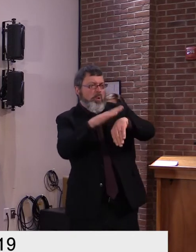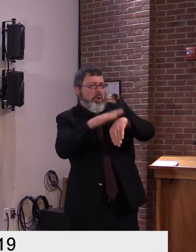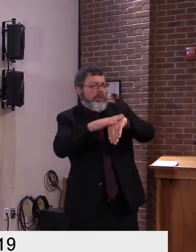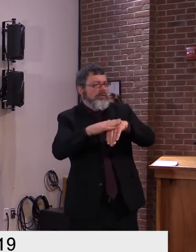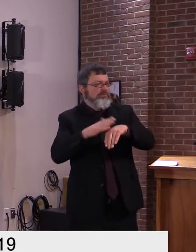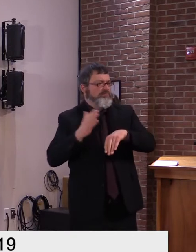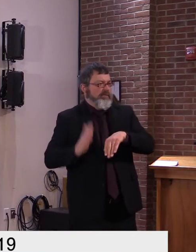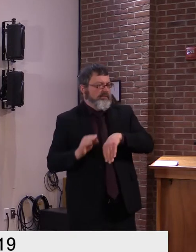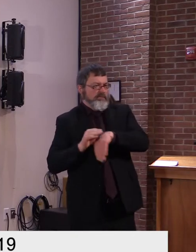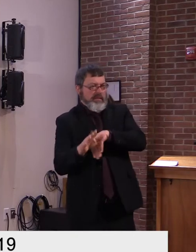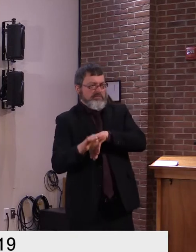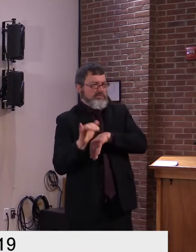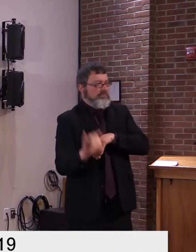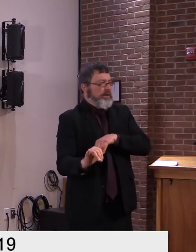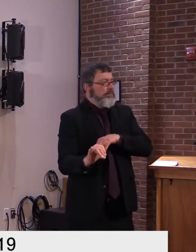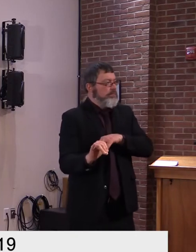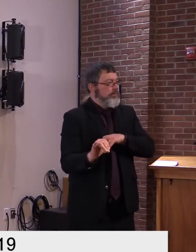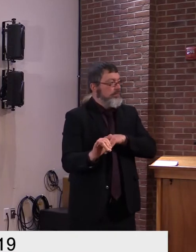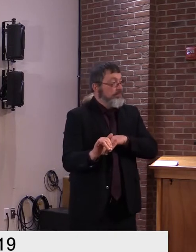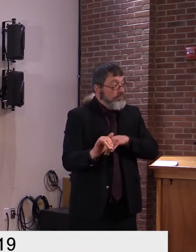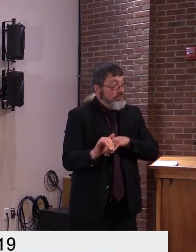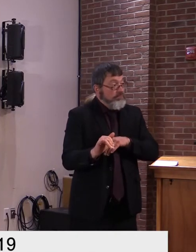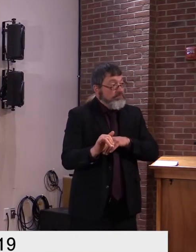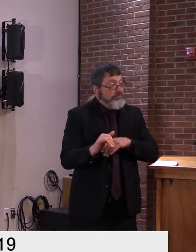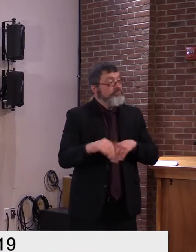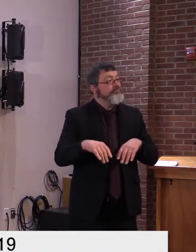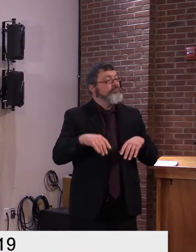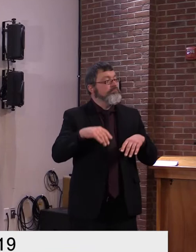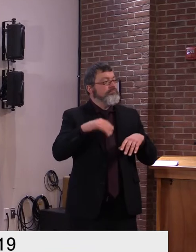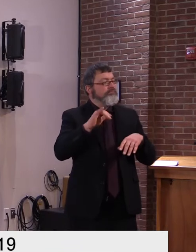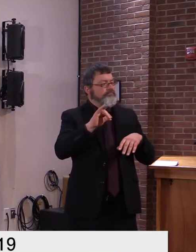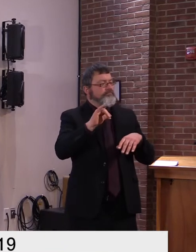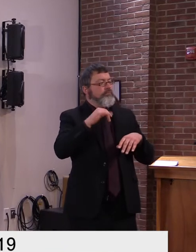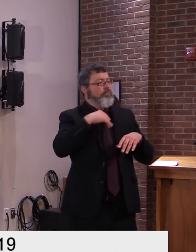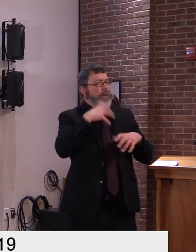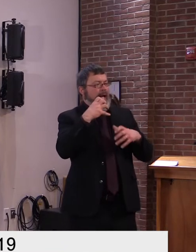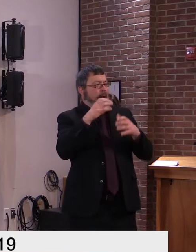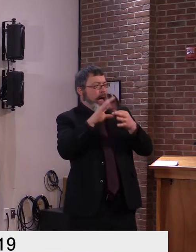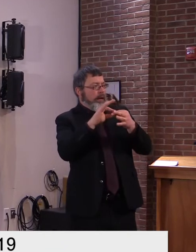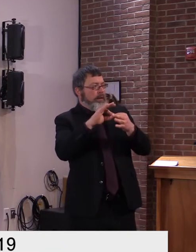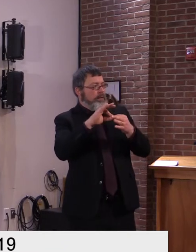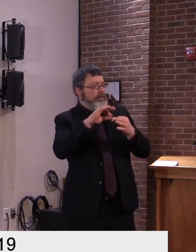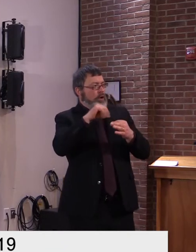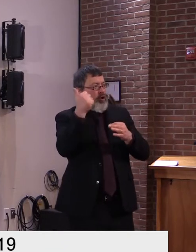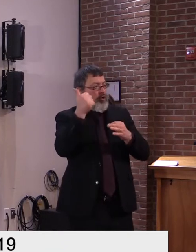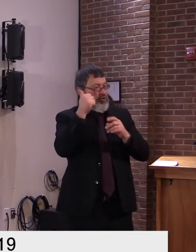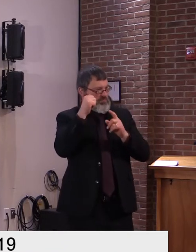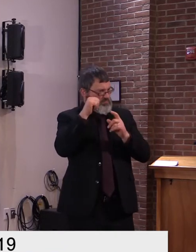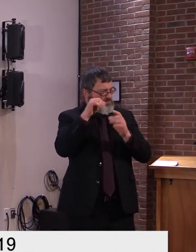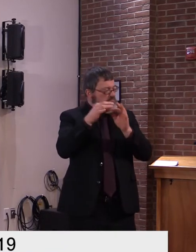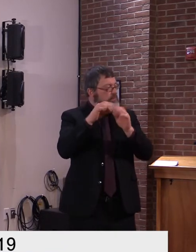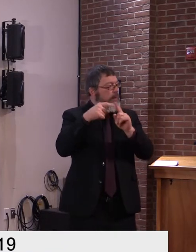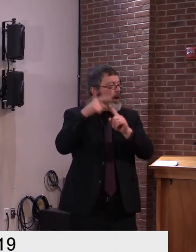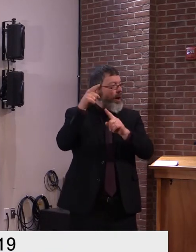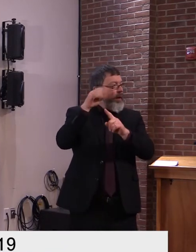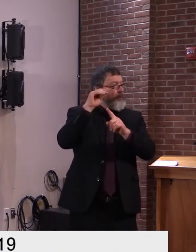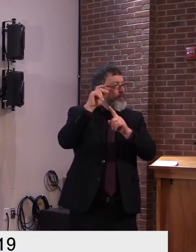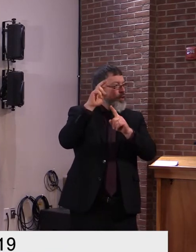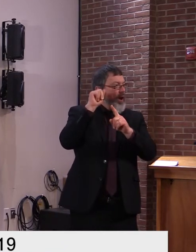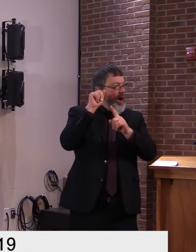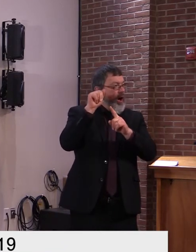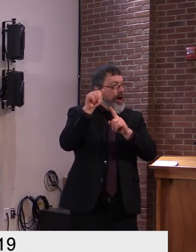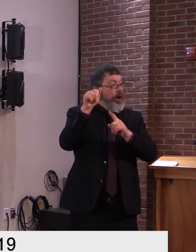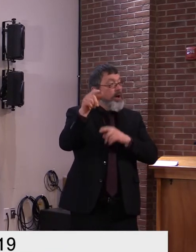Moderna's is used in people 18 and older, whereas Pfizer is 16 and older. Moderna is